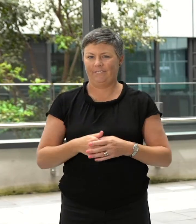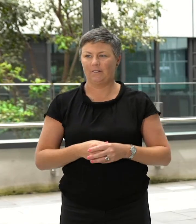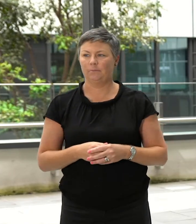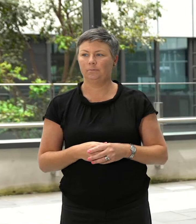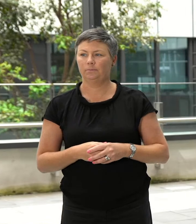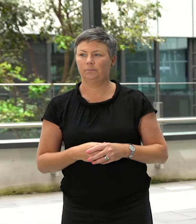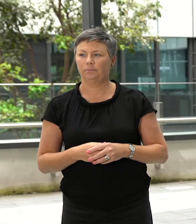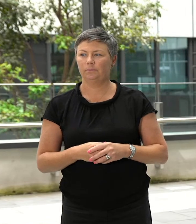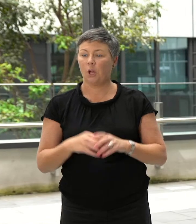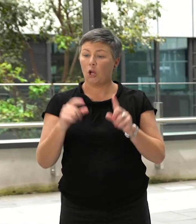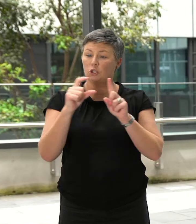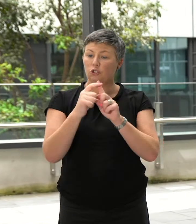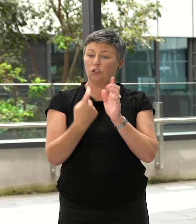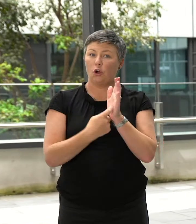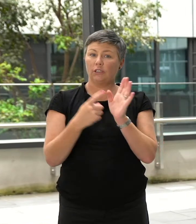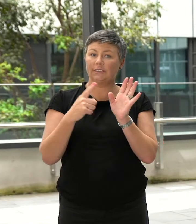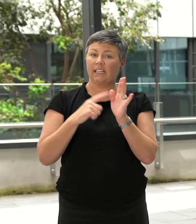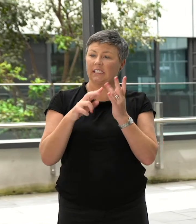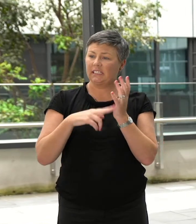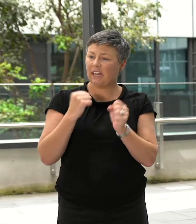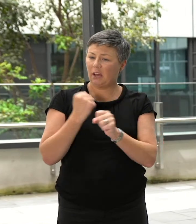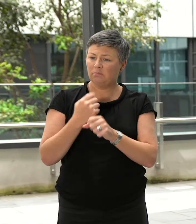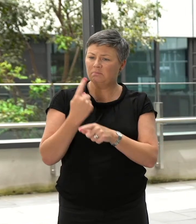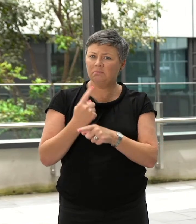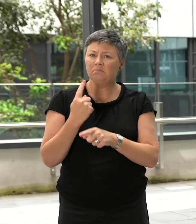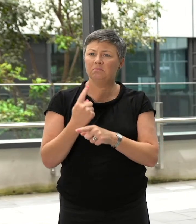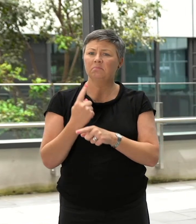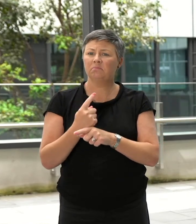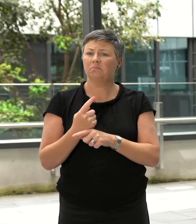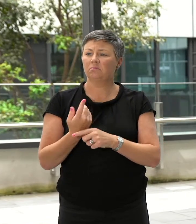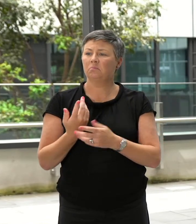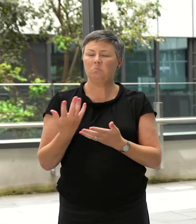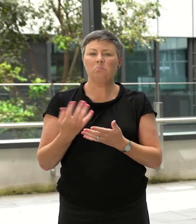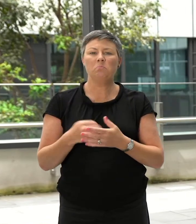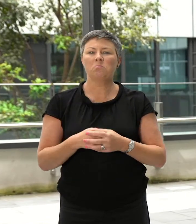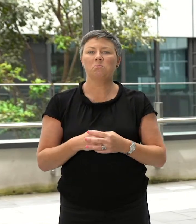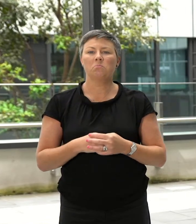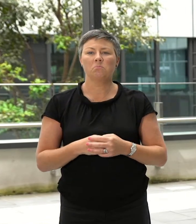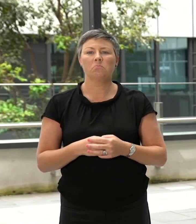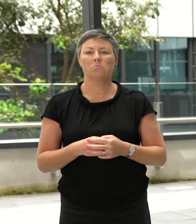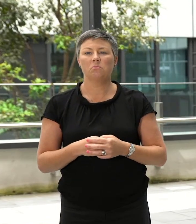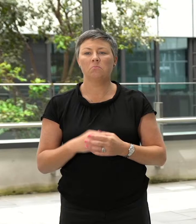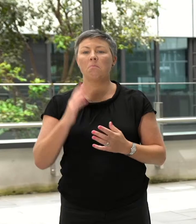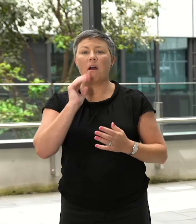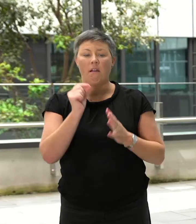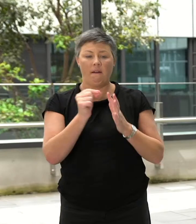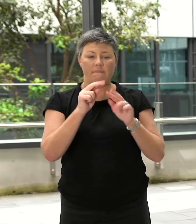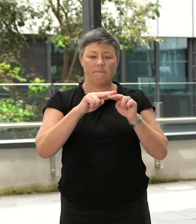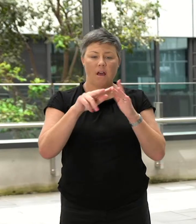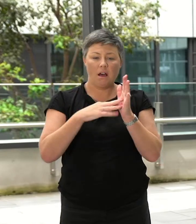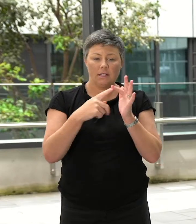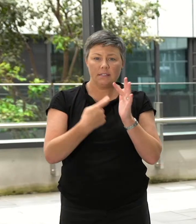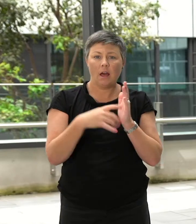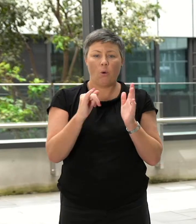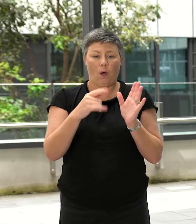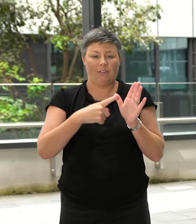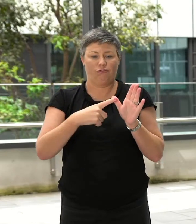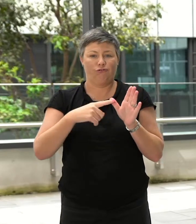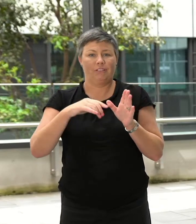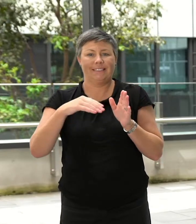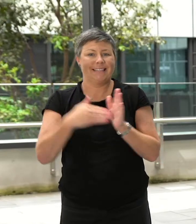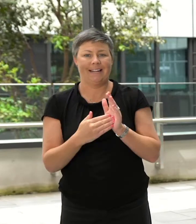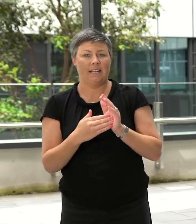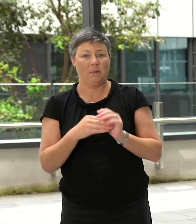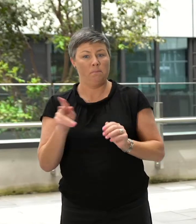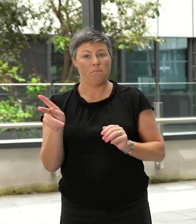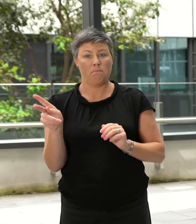Whatever Dr. Young says is available and we should have, but whether it's Pfizer or whether it's AstraZeneca, they both